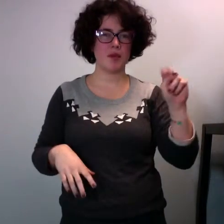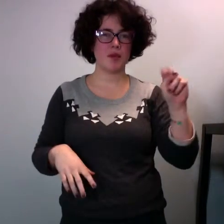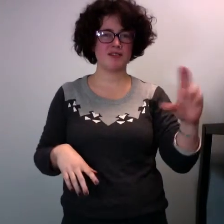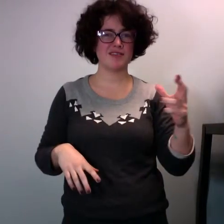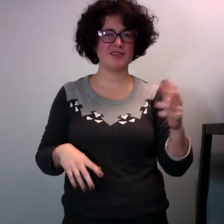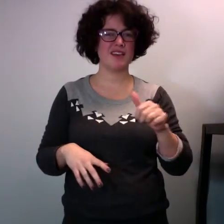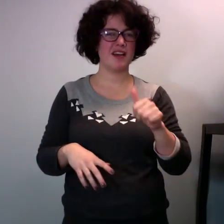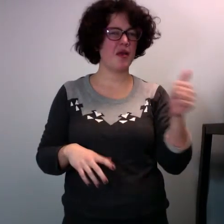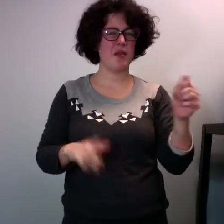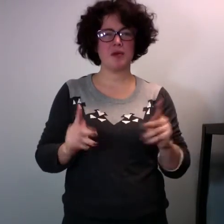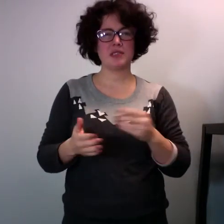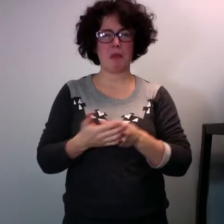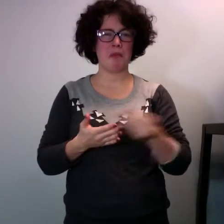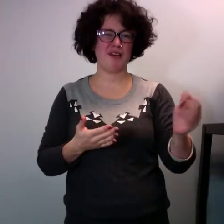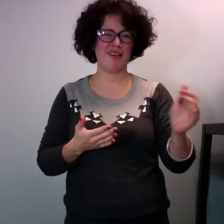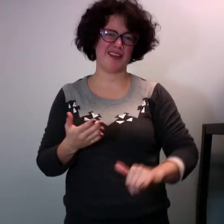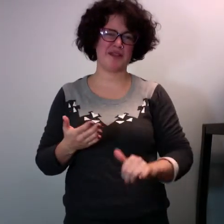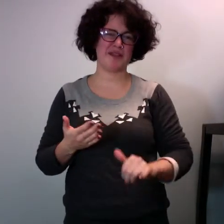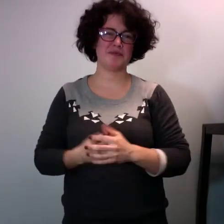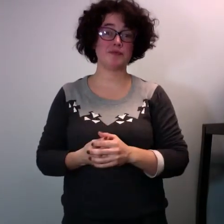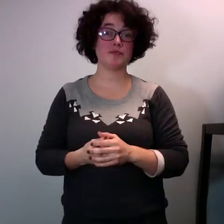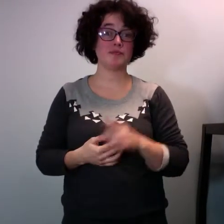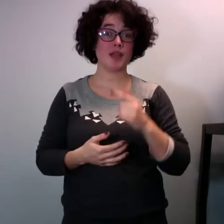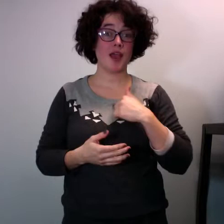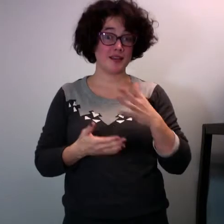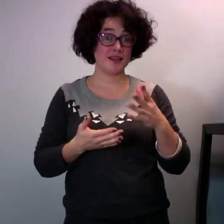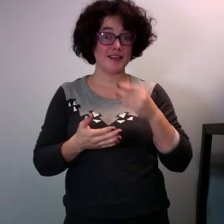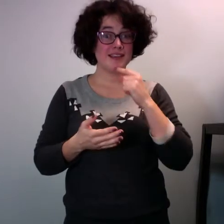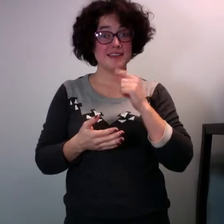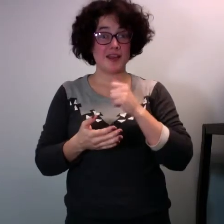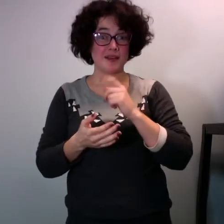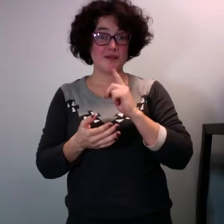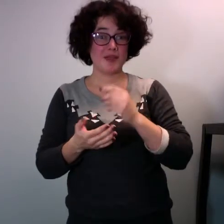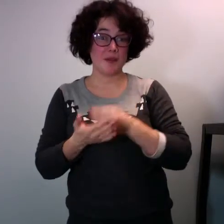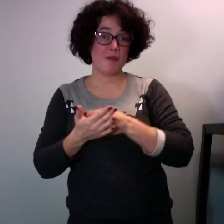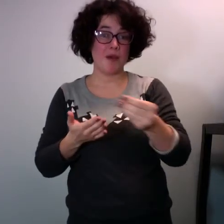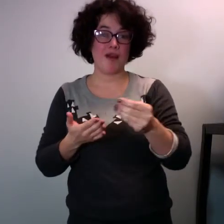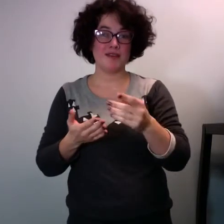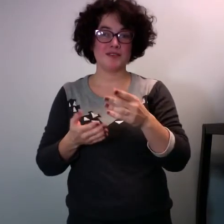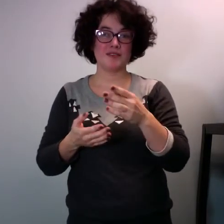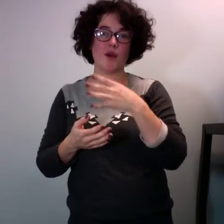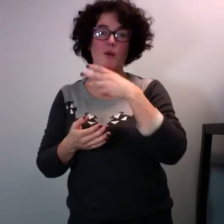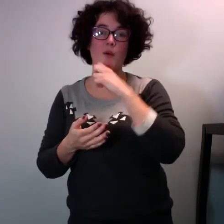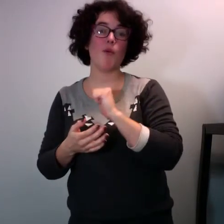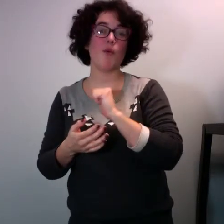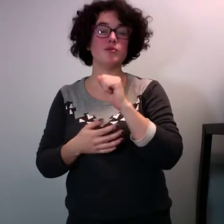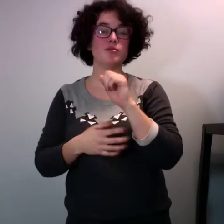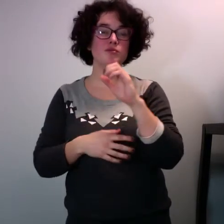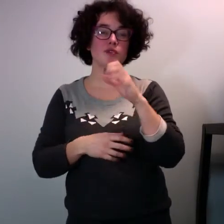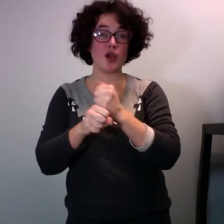I did manage to collect an old green platter and a gold Noritake coffee set, which I